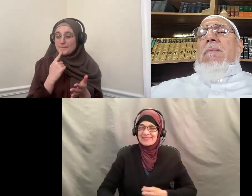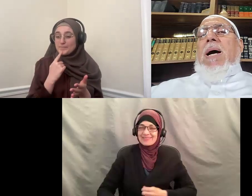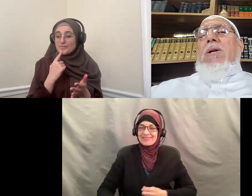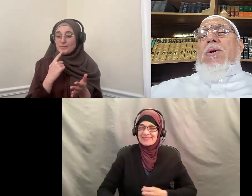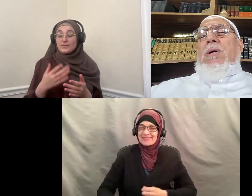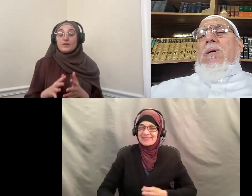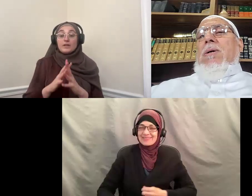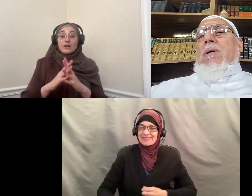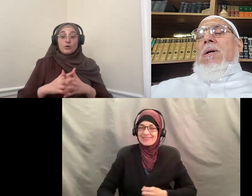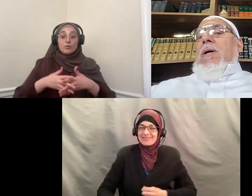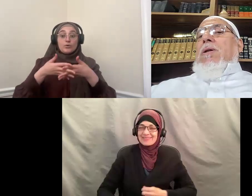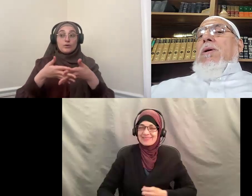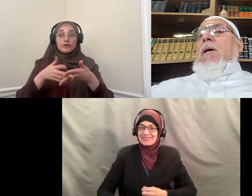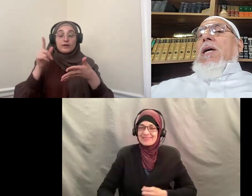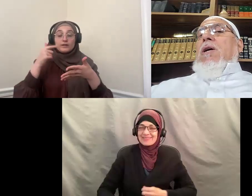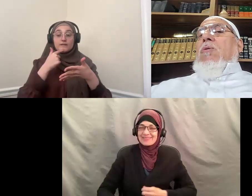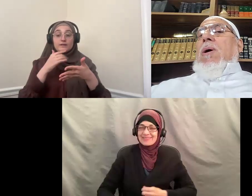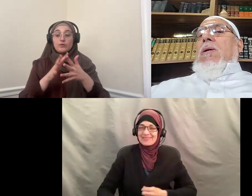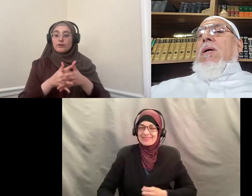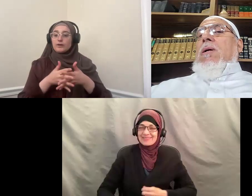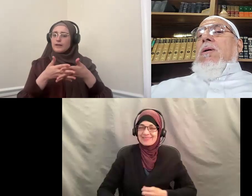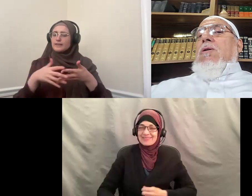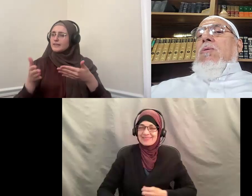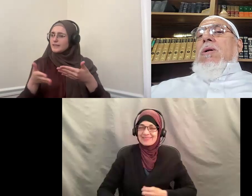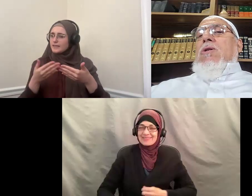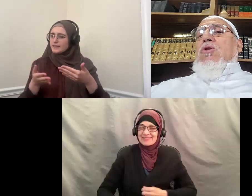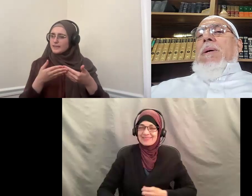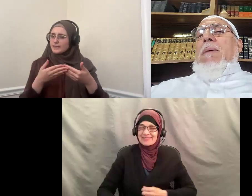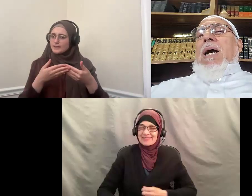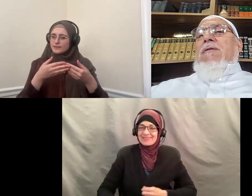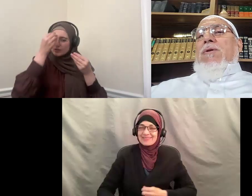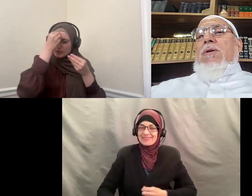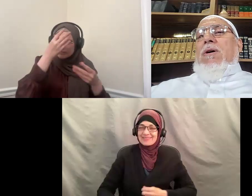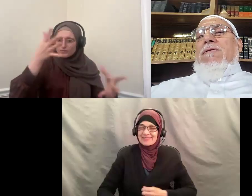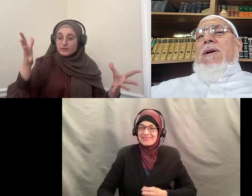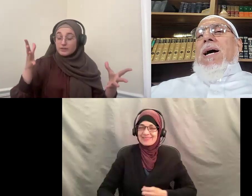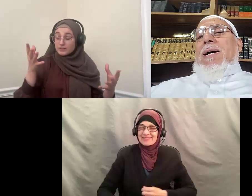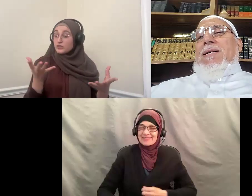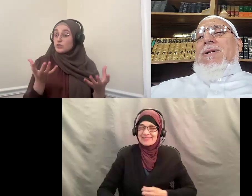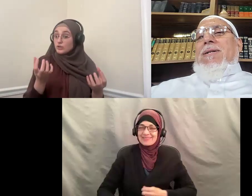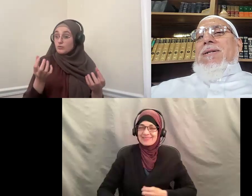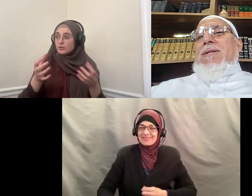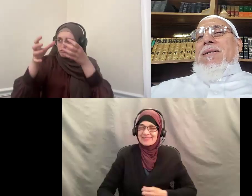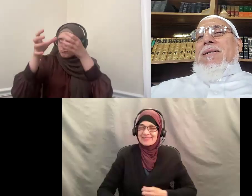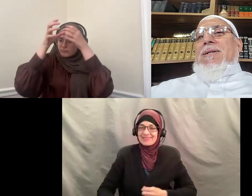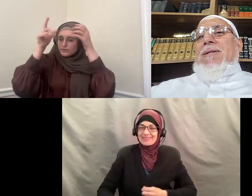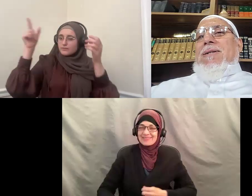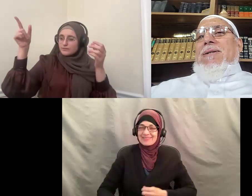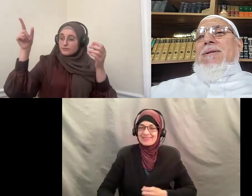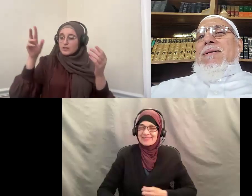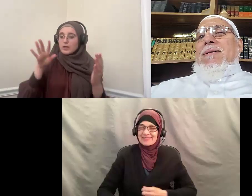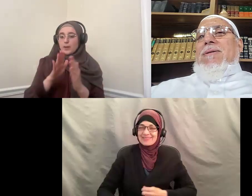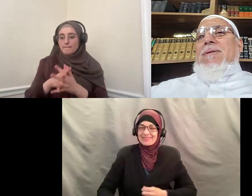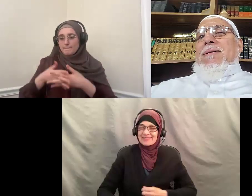easy reminder. Is there anyone who wants to be mindful of God?